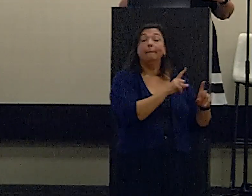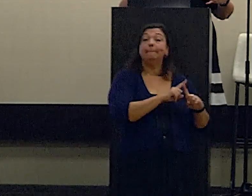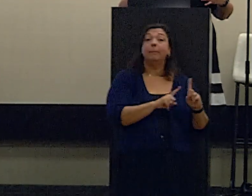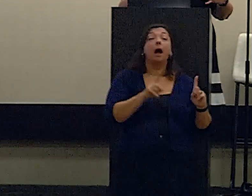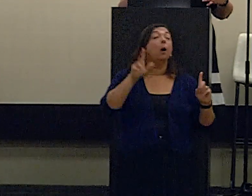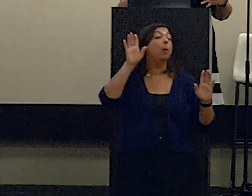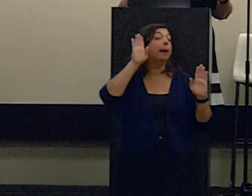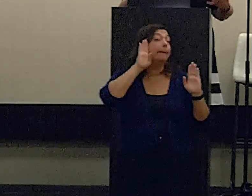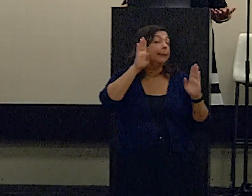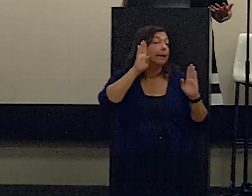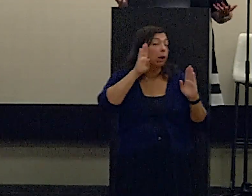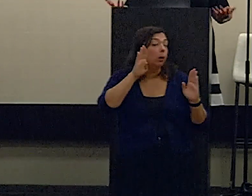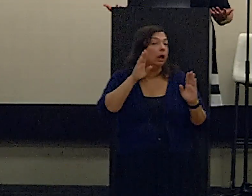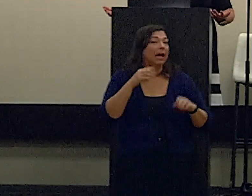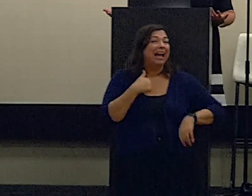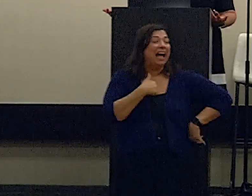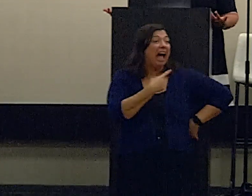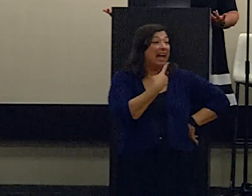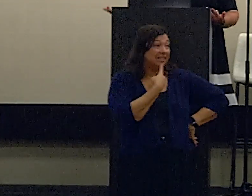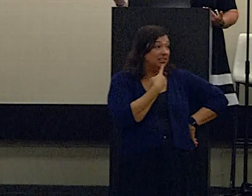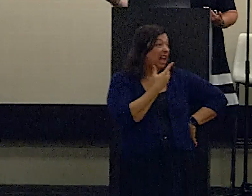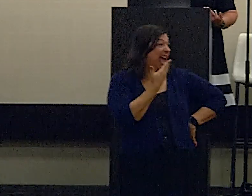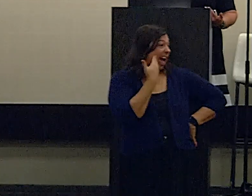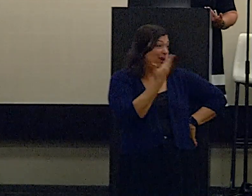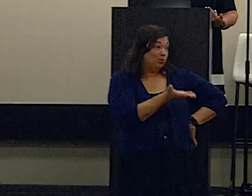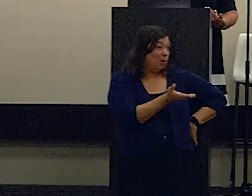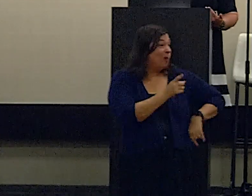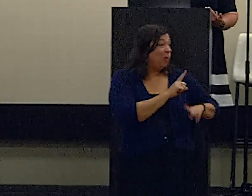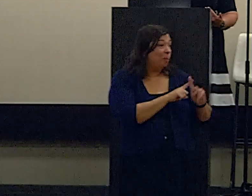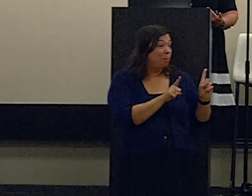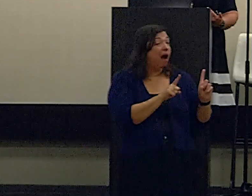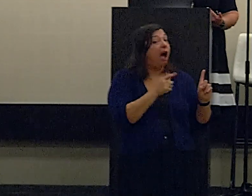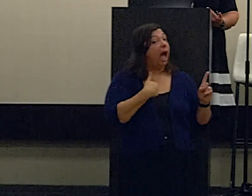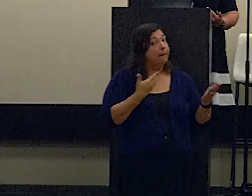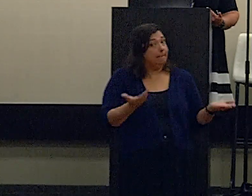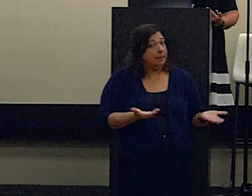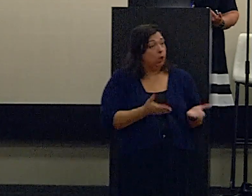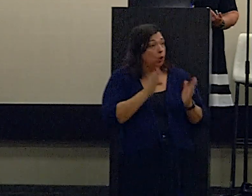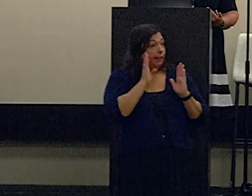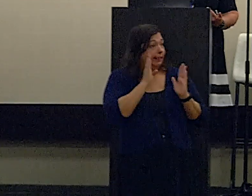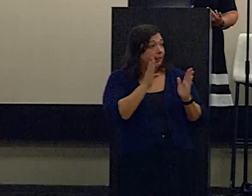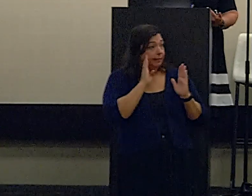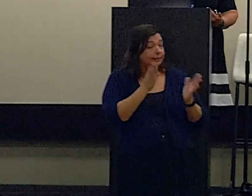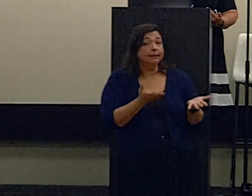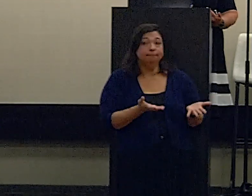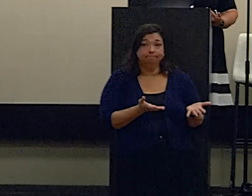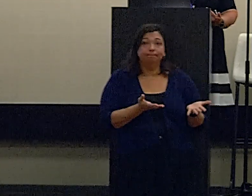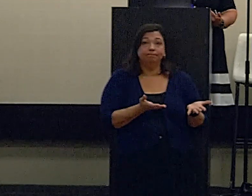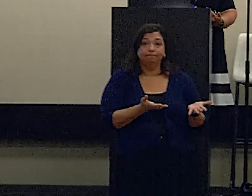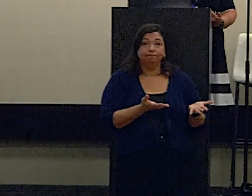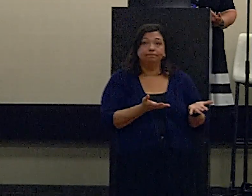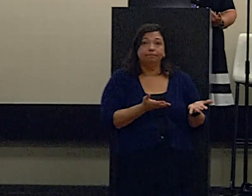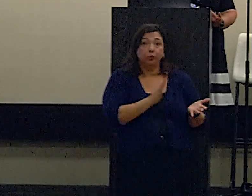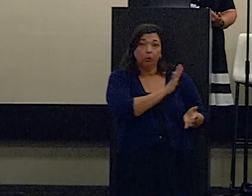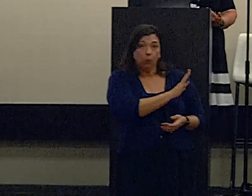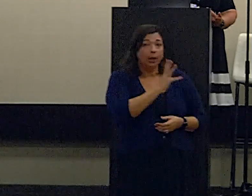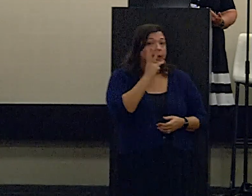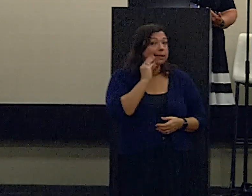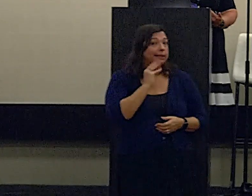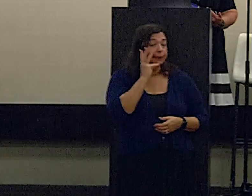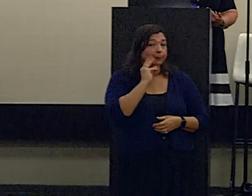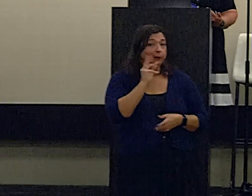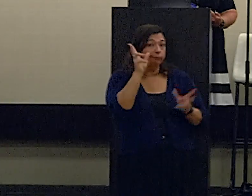situation, I can say, you know what? I have no idea what that would be like, but I'm here to listen to you and hear what your experiences